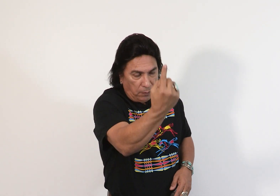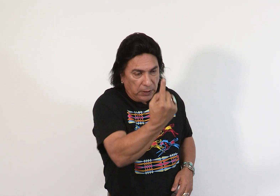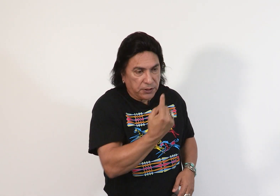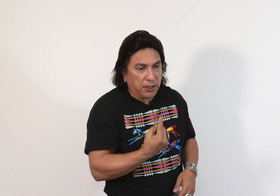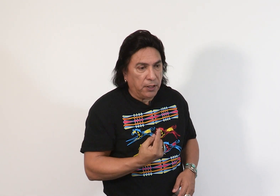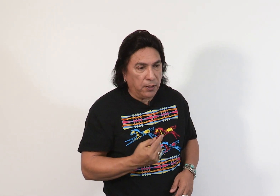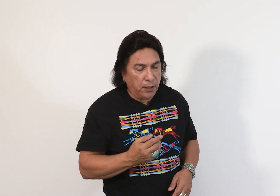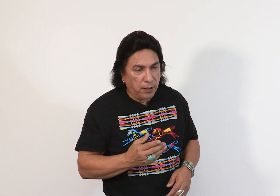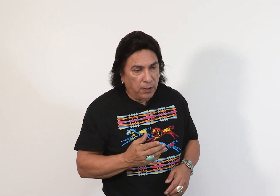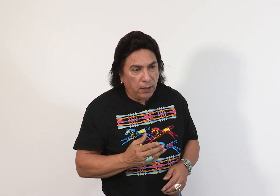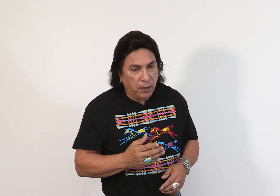son